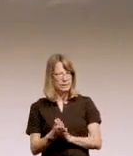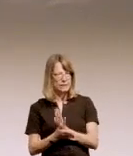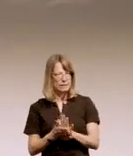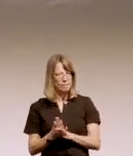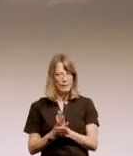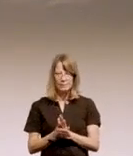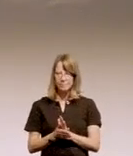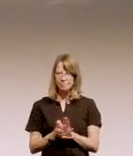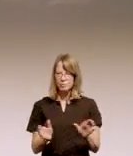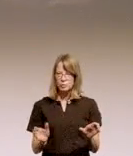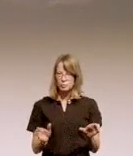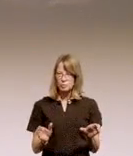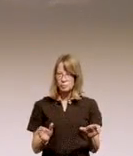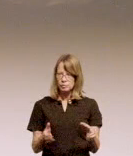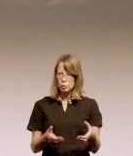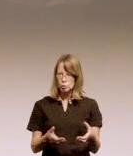group.